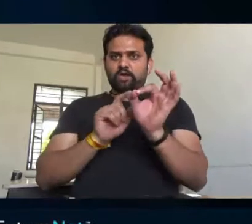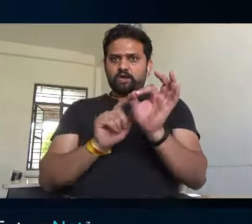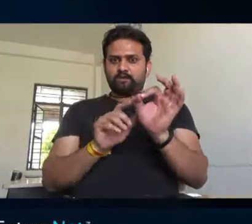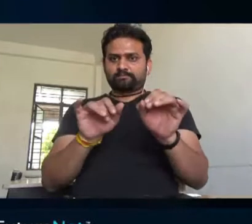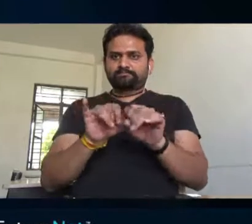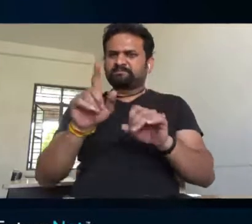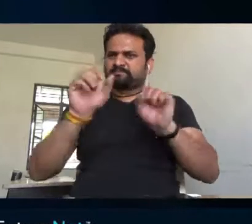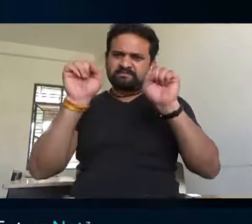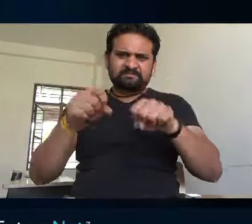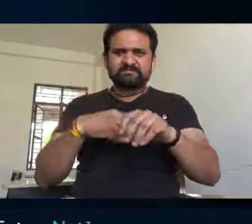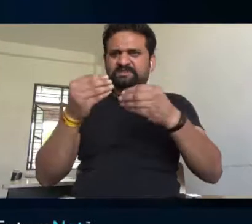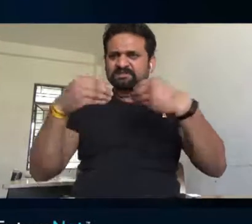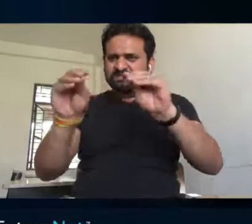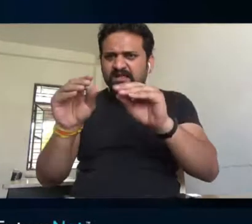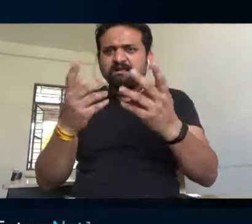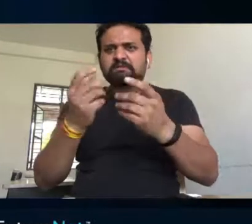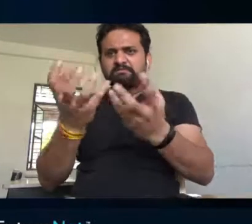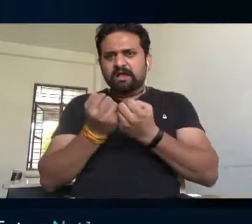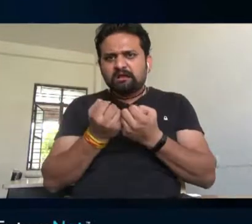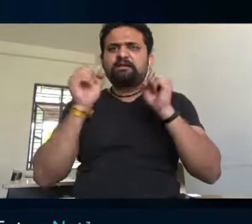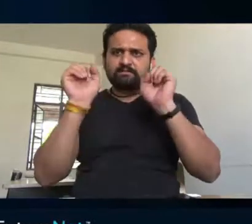these accepting points, about the